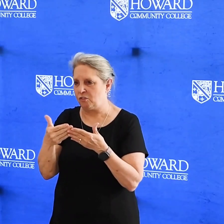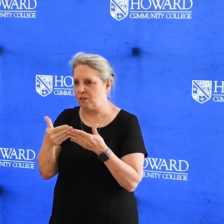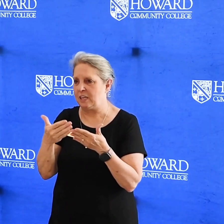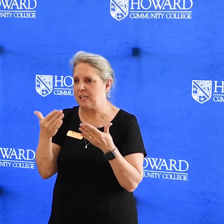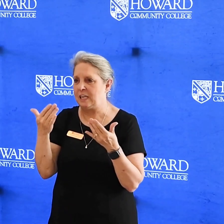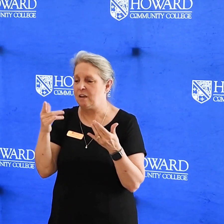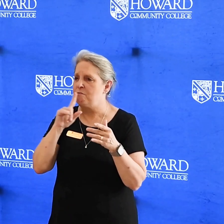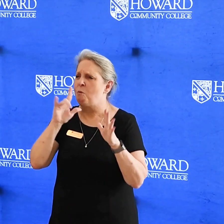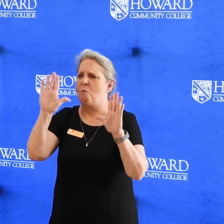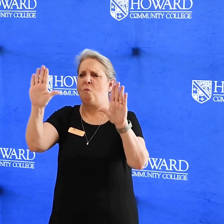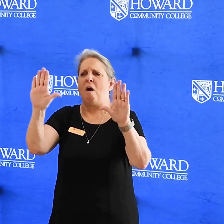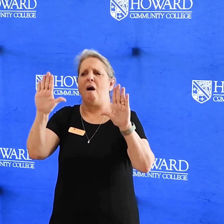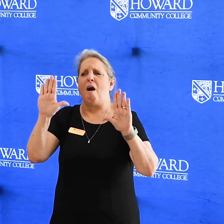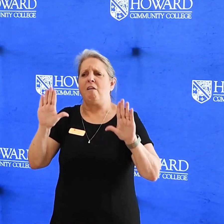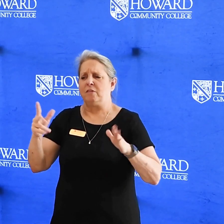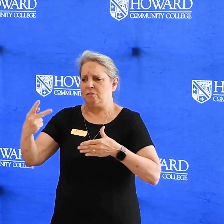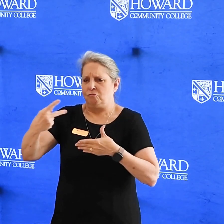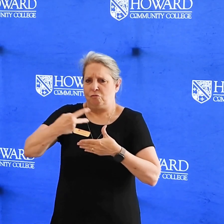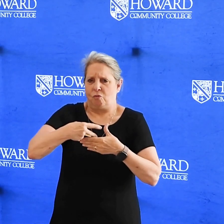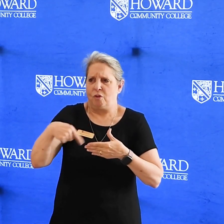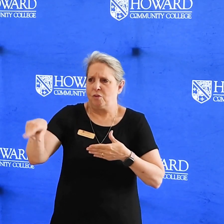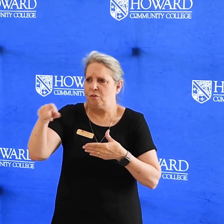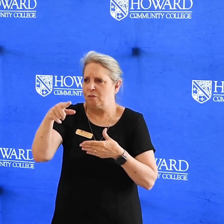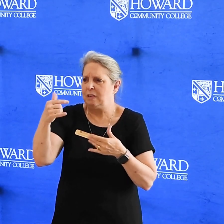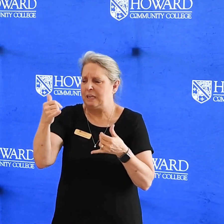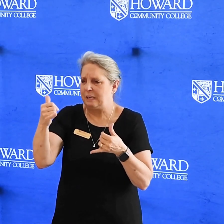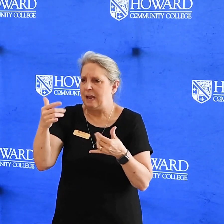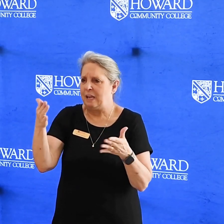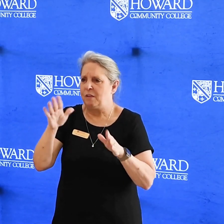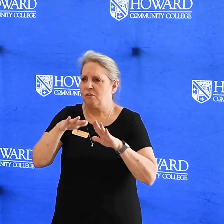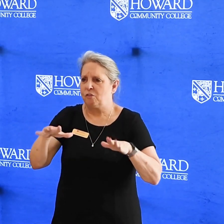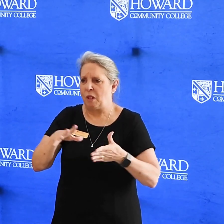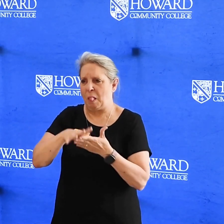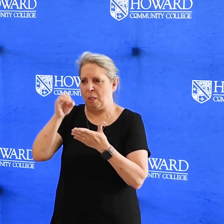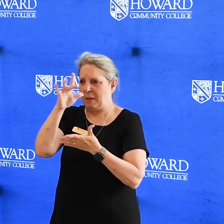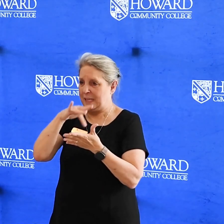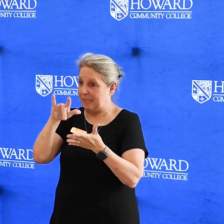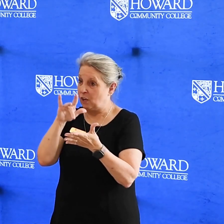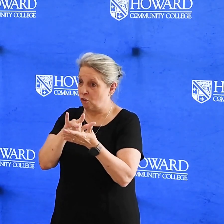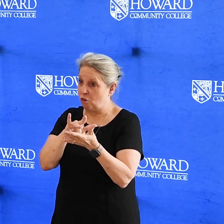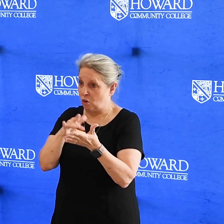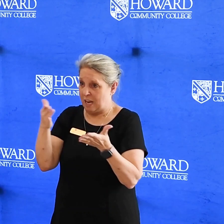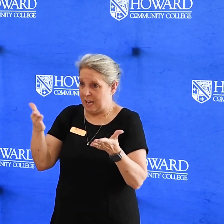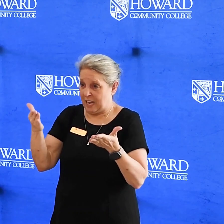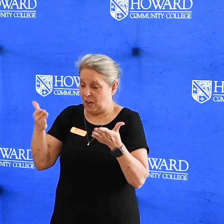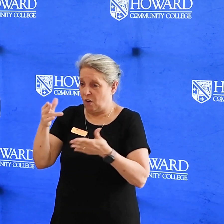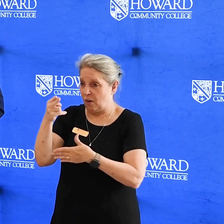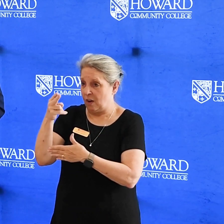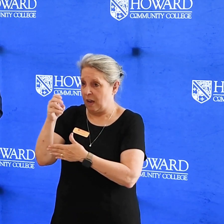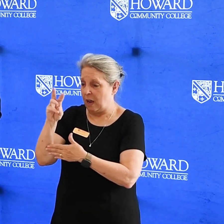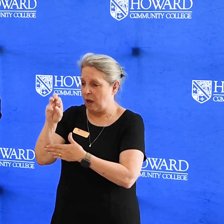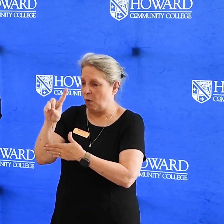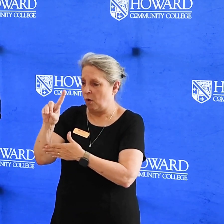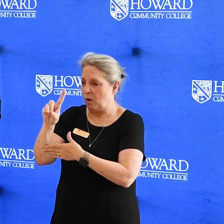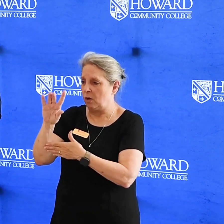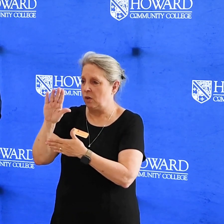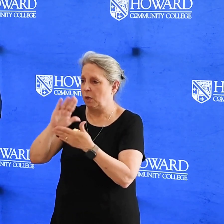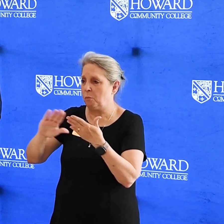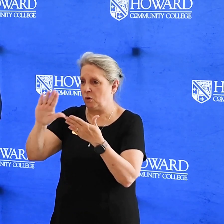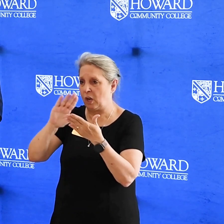It is wonderful to join you today at the Children's Learning Center here at Howard Community